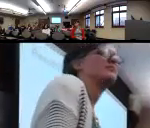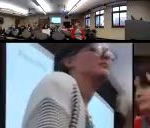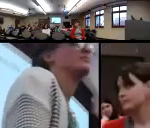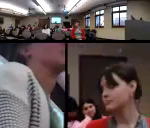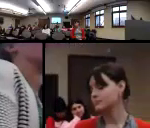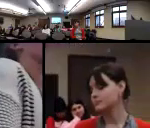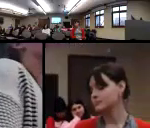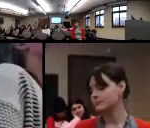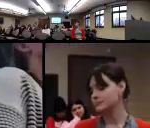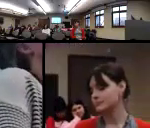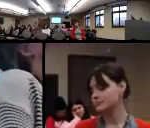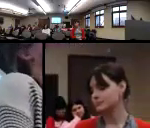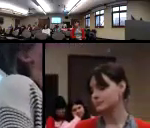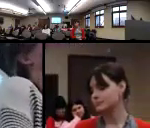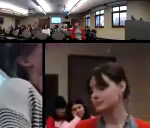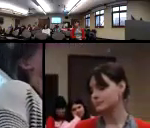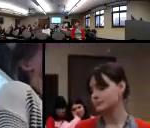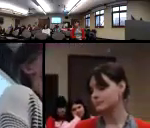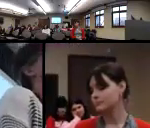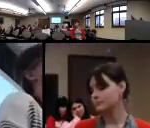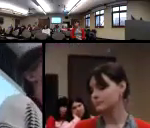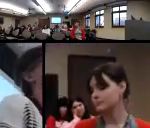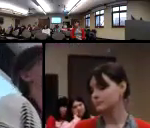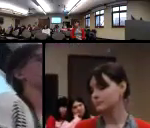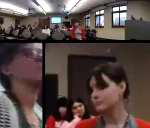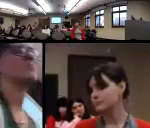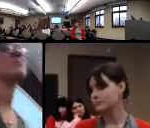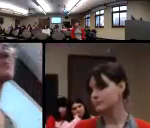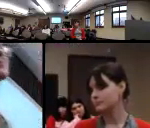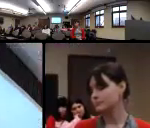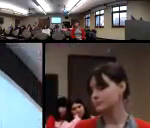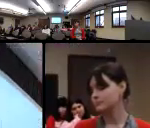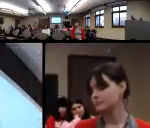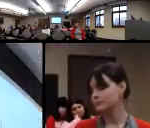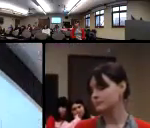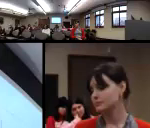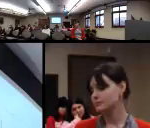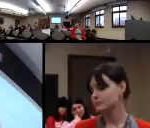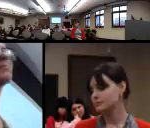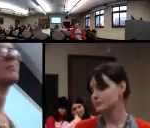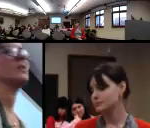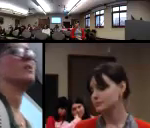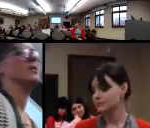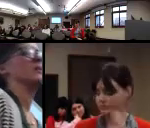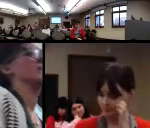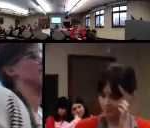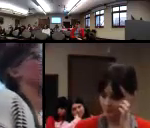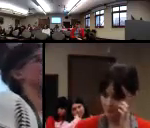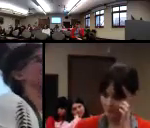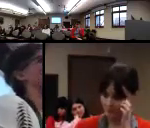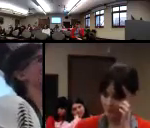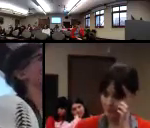So the issue here is why it becomes so difficult or even impossible for